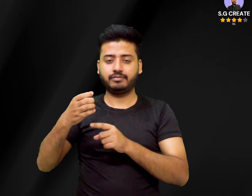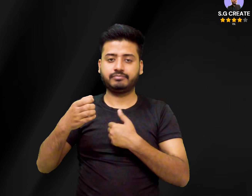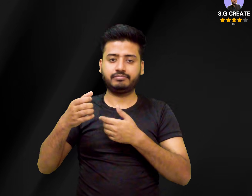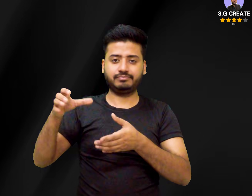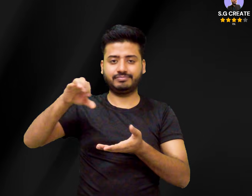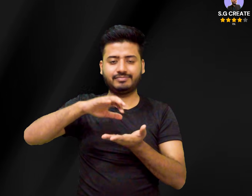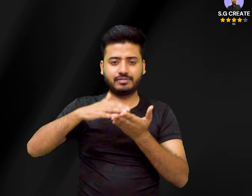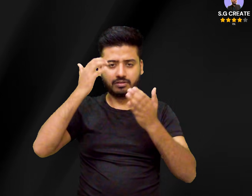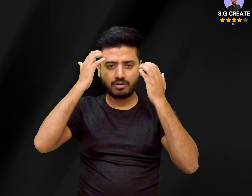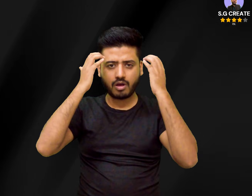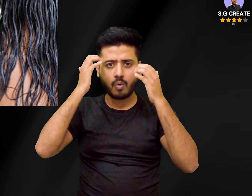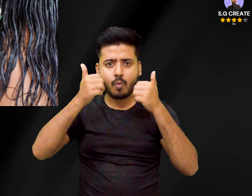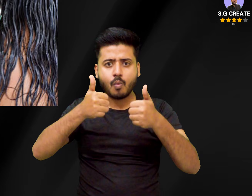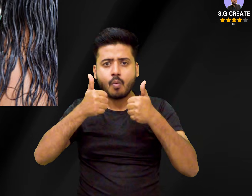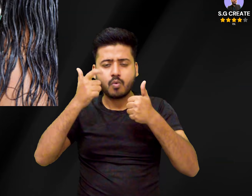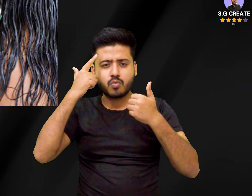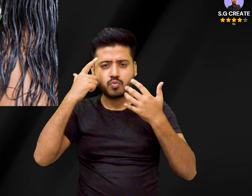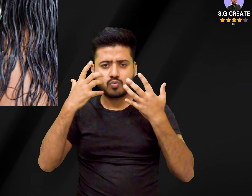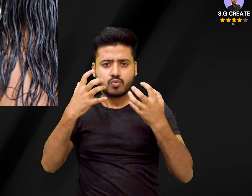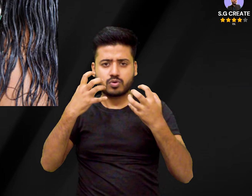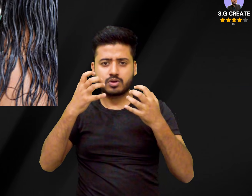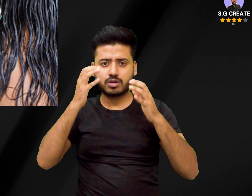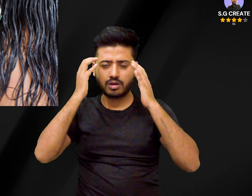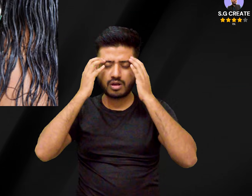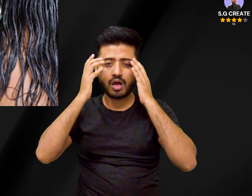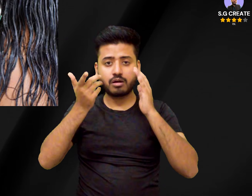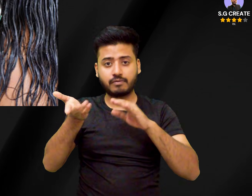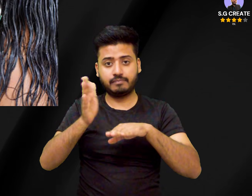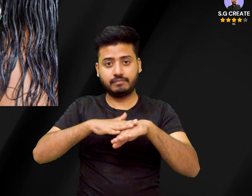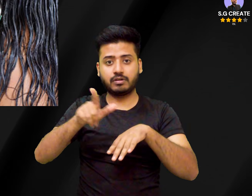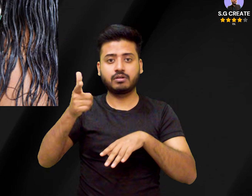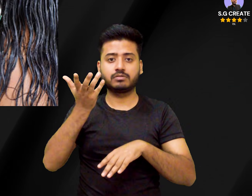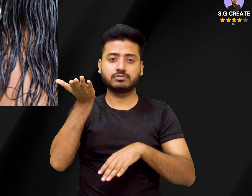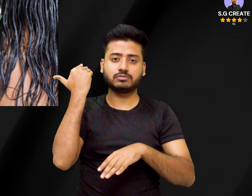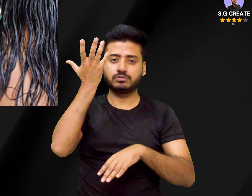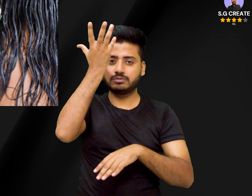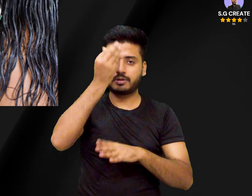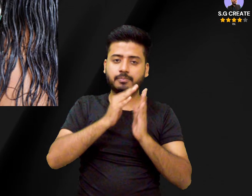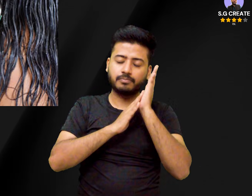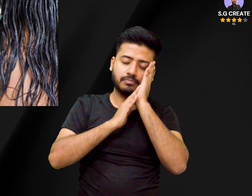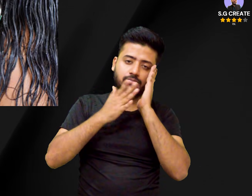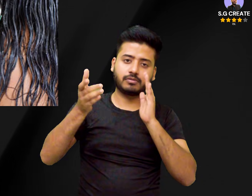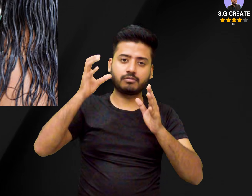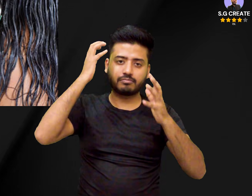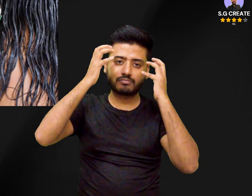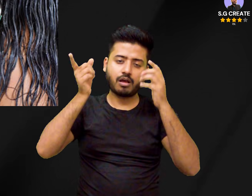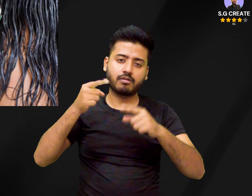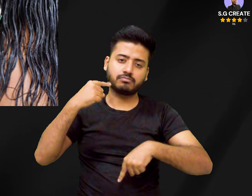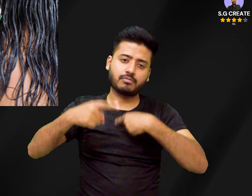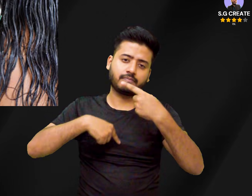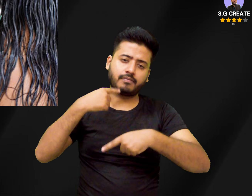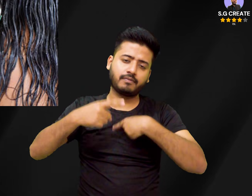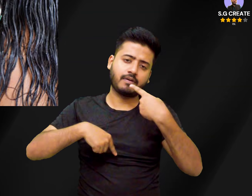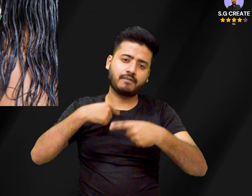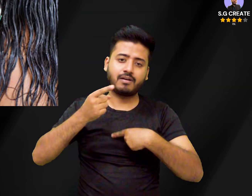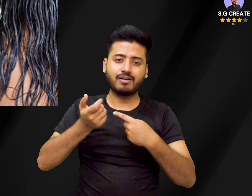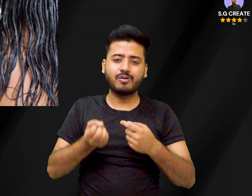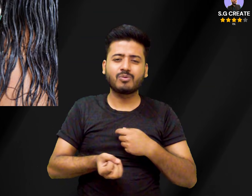mentioned. Cold-pressed and wood-pressed oils are produced using minimal heat, which helps preserve more of the natural nutrients,